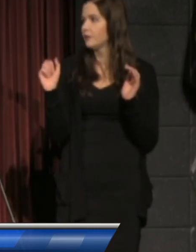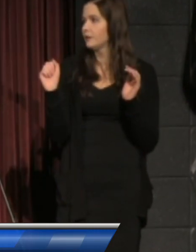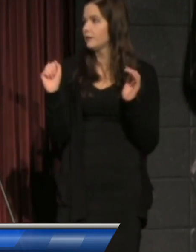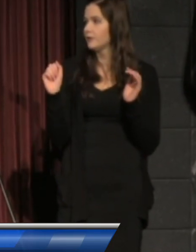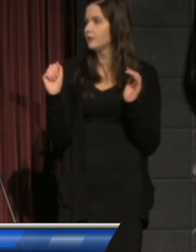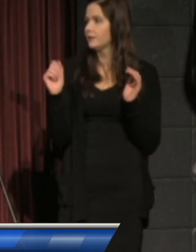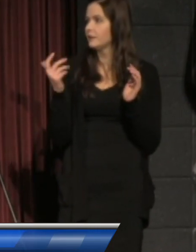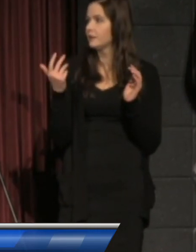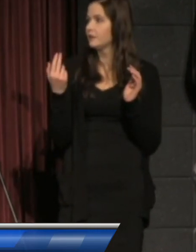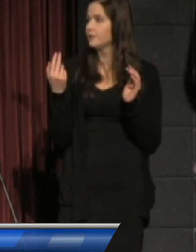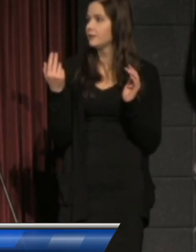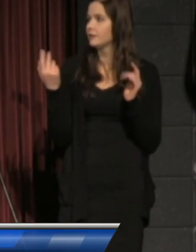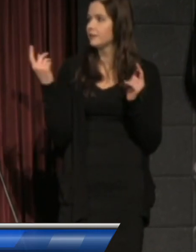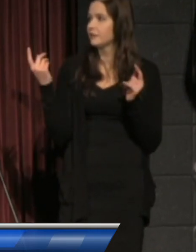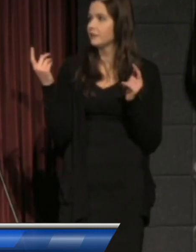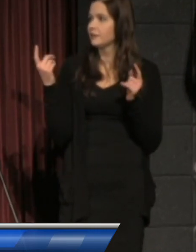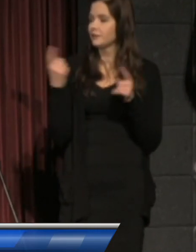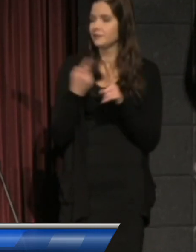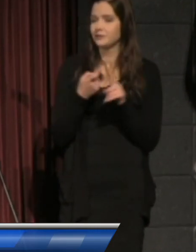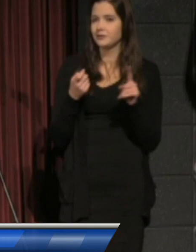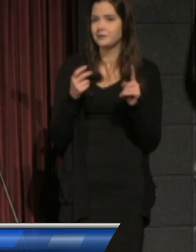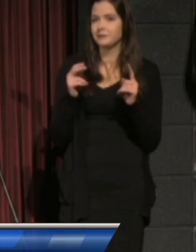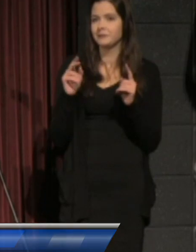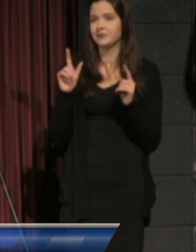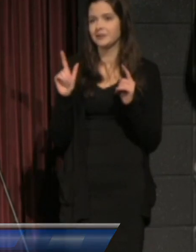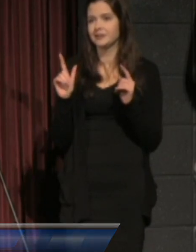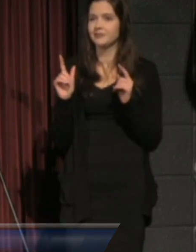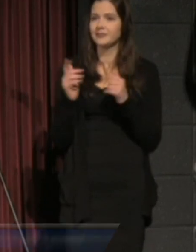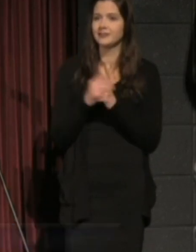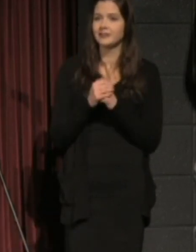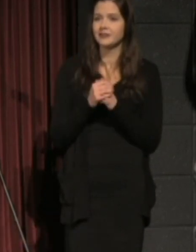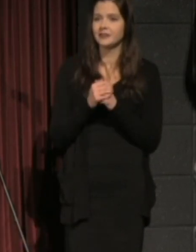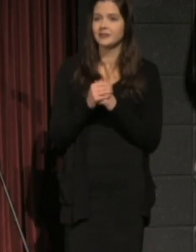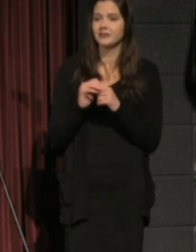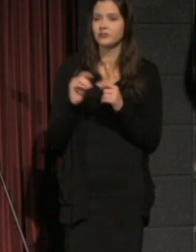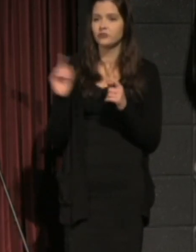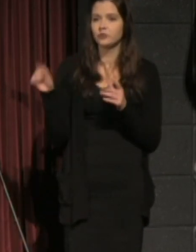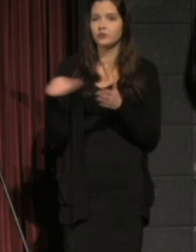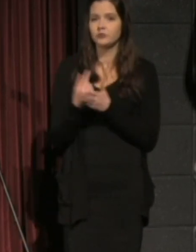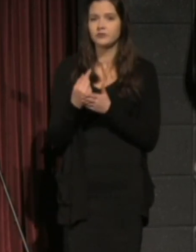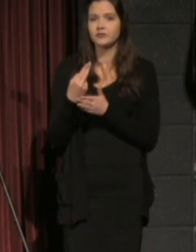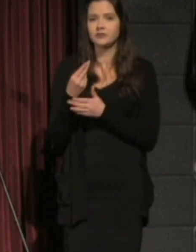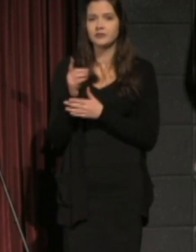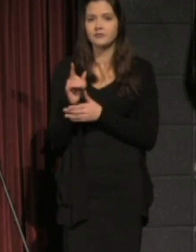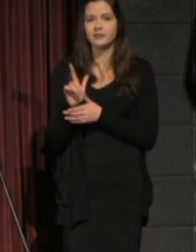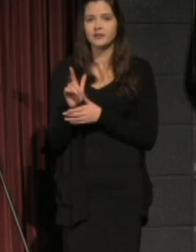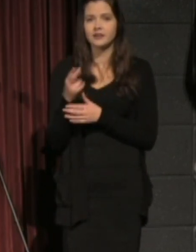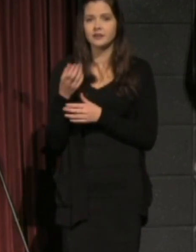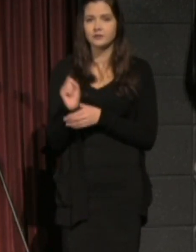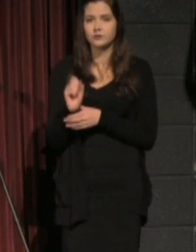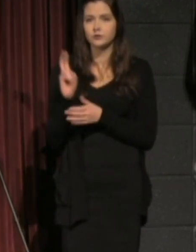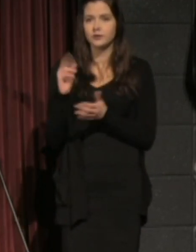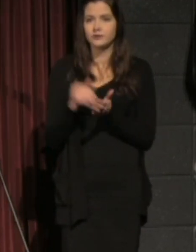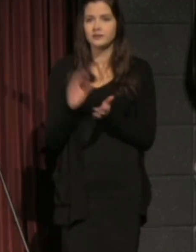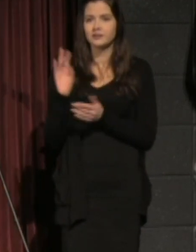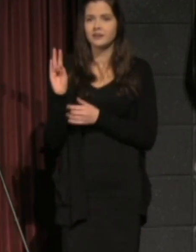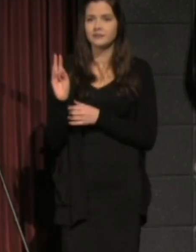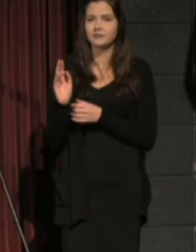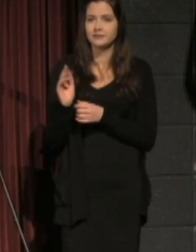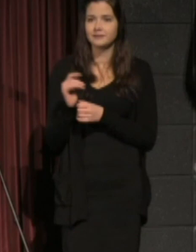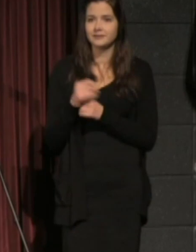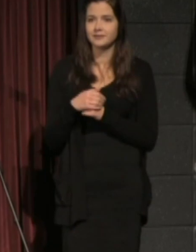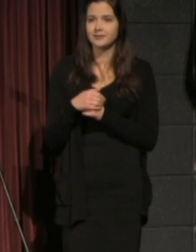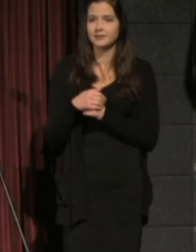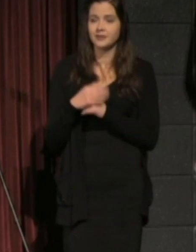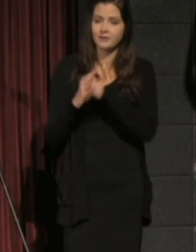North Dakota, and the daughter of Barb and Larry Zaradka. She graduated from Devil's Lake High School in 2007, and the following fall,